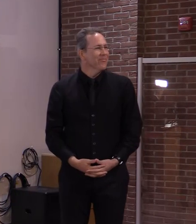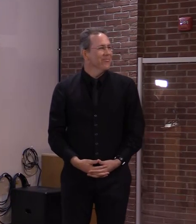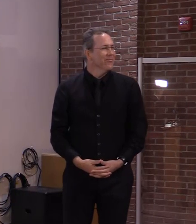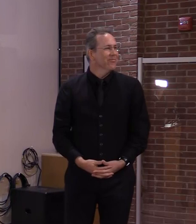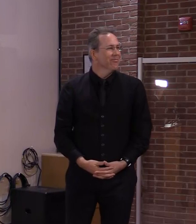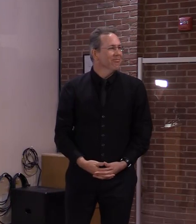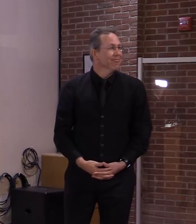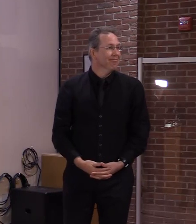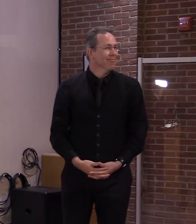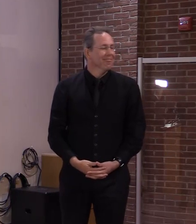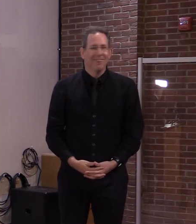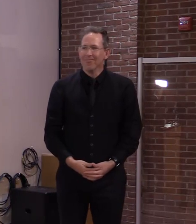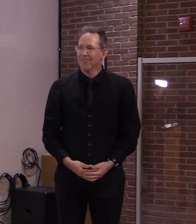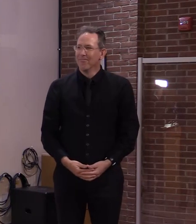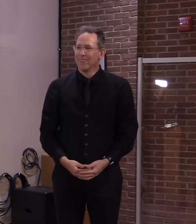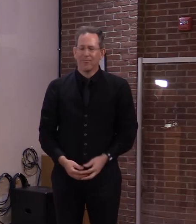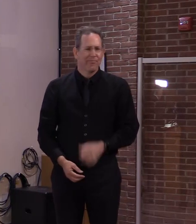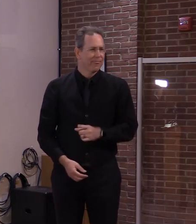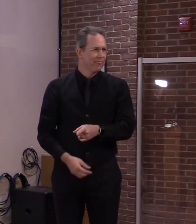Aaron, the Star Reporter.